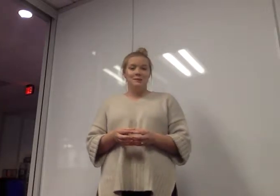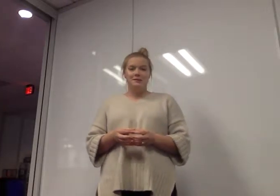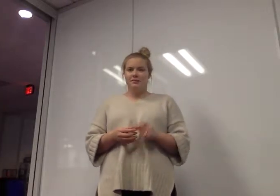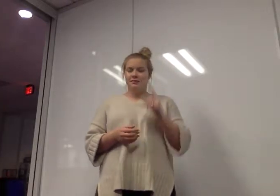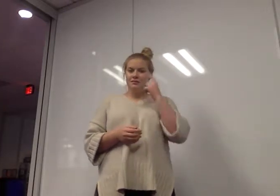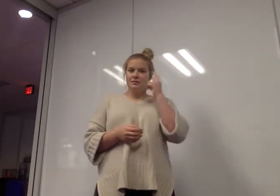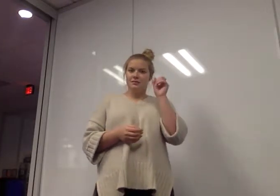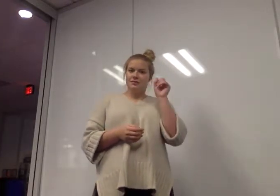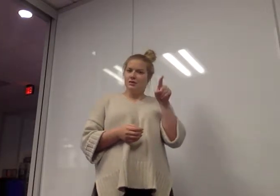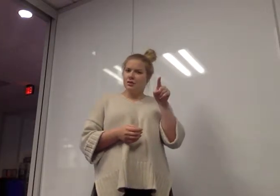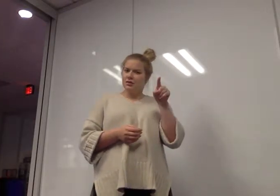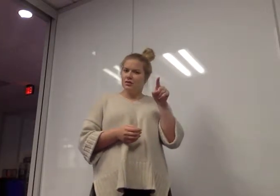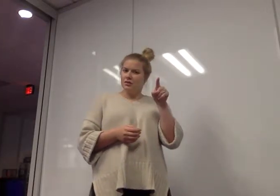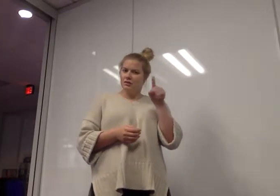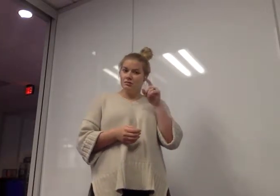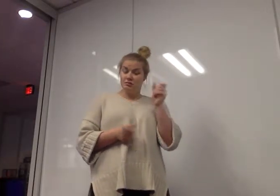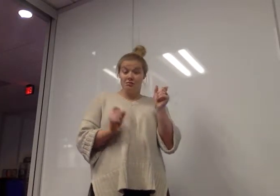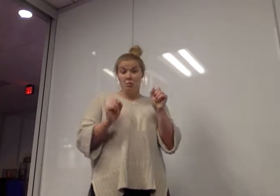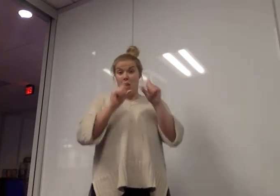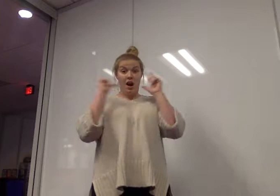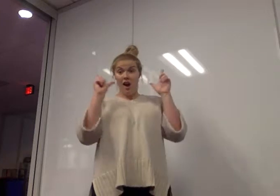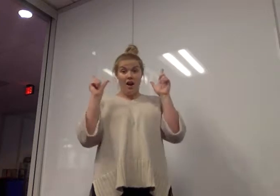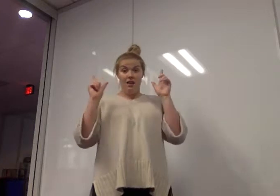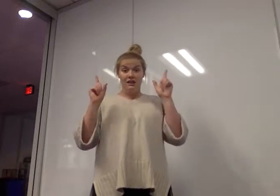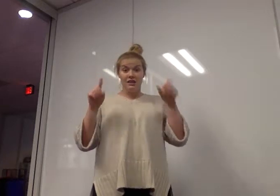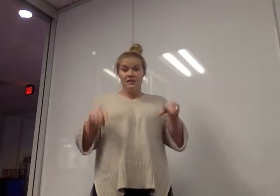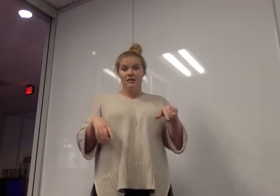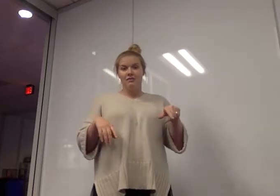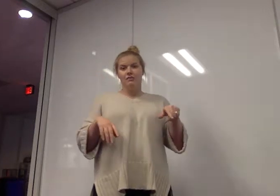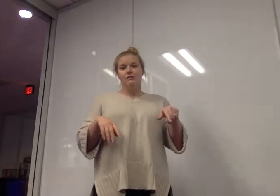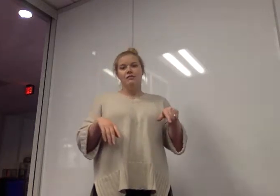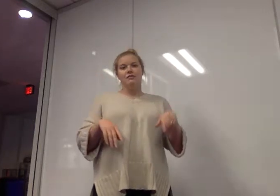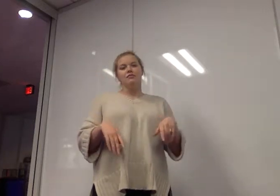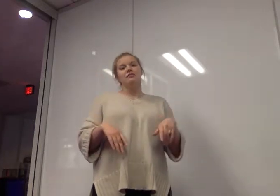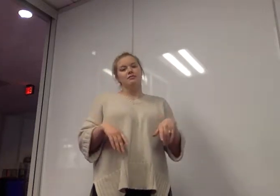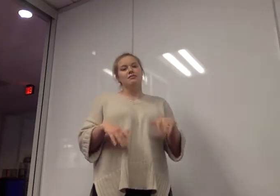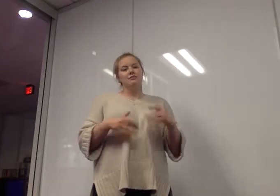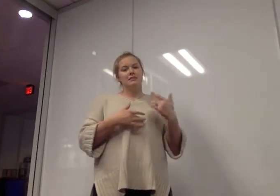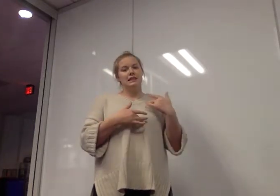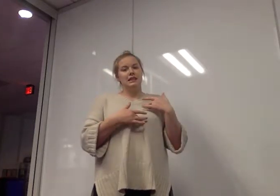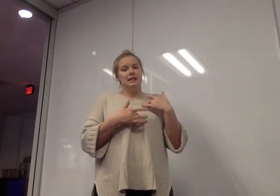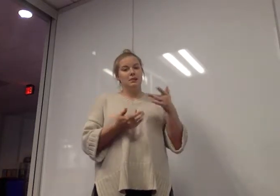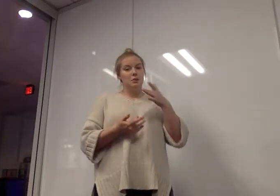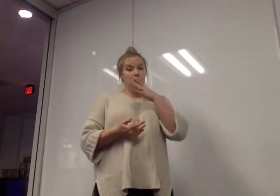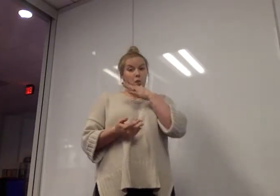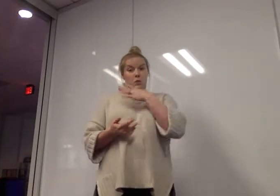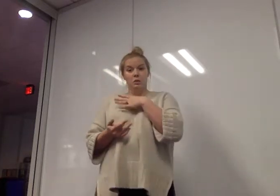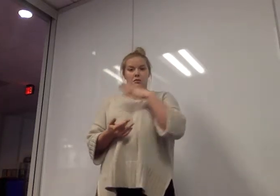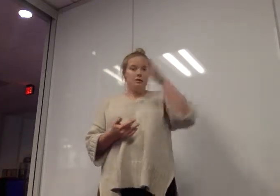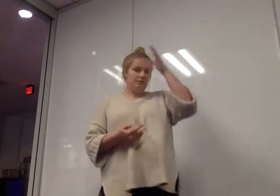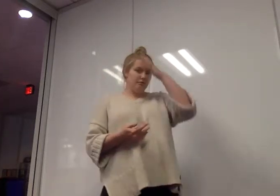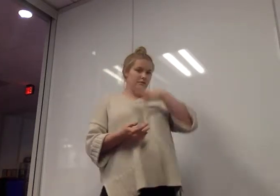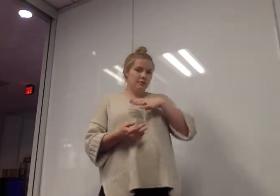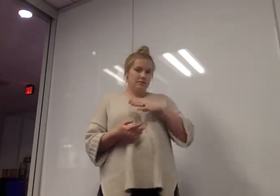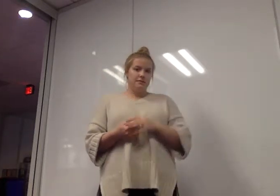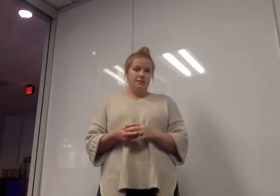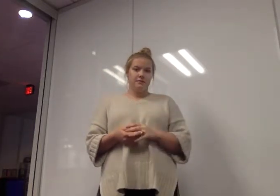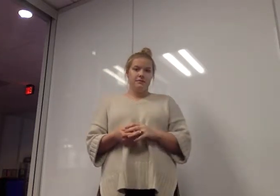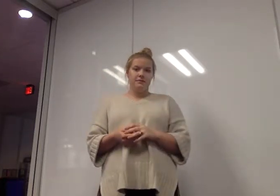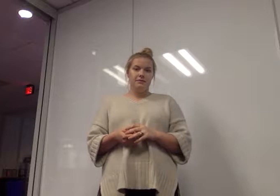about this. One, you're not going to be surprised. It seems to be related to gender. So women are much more likely to